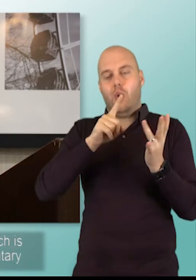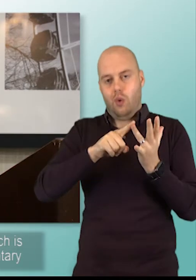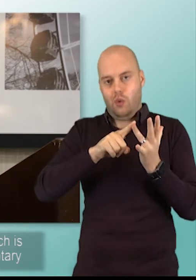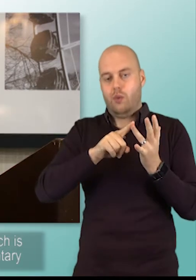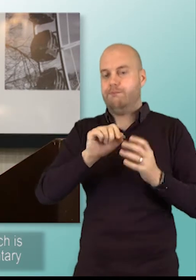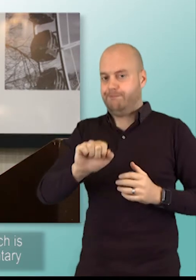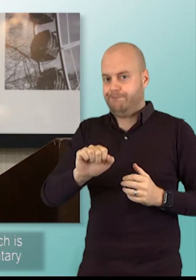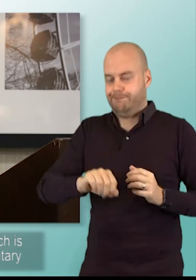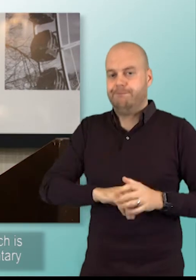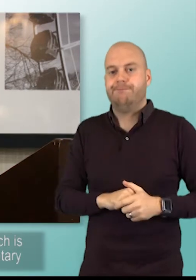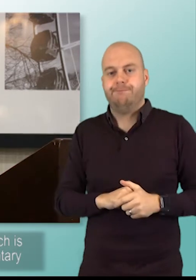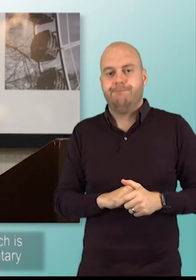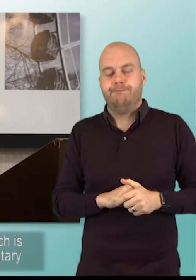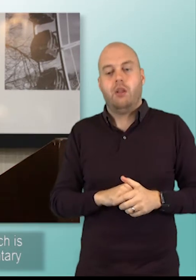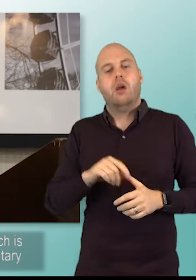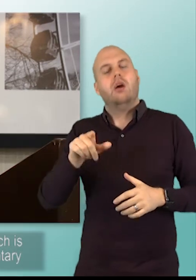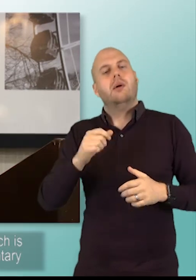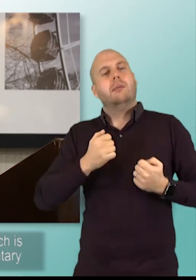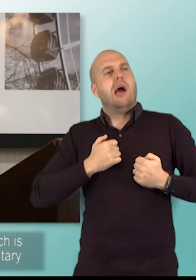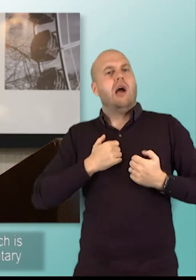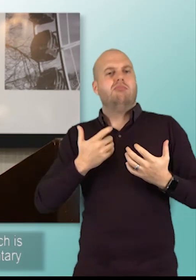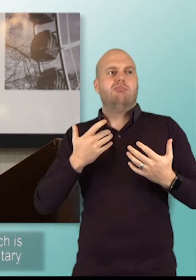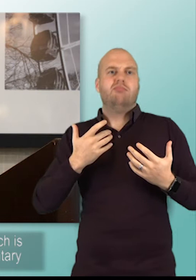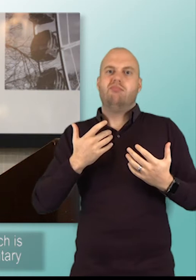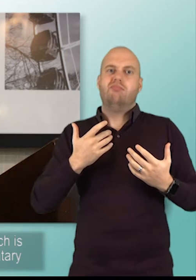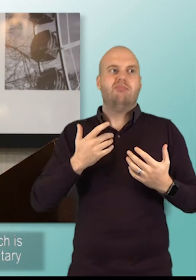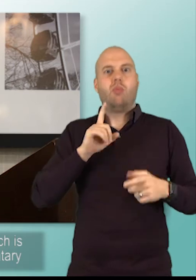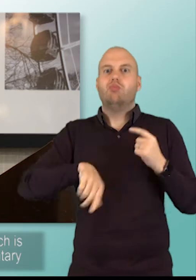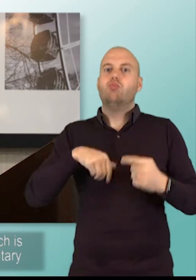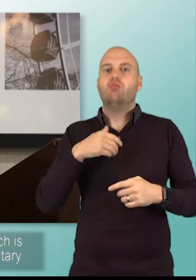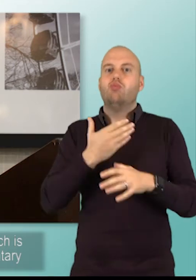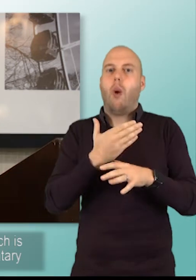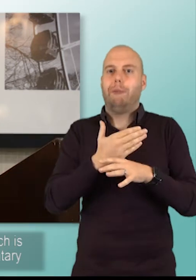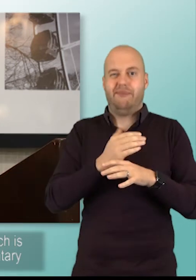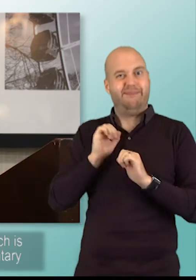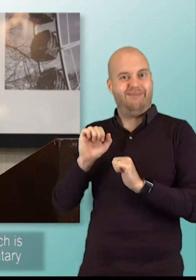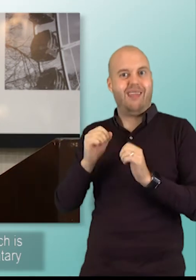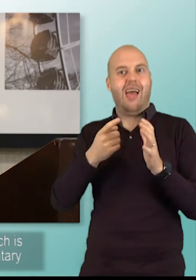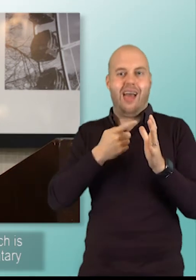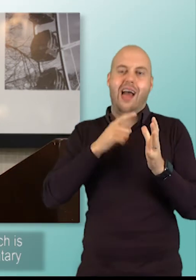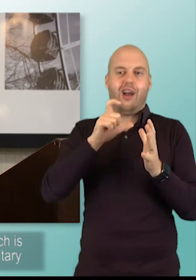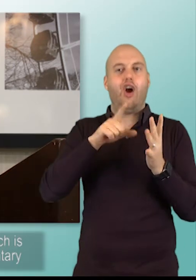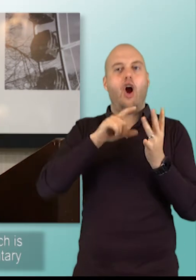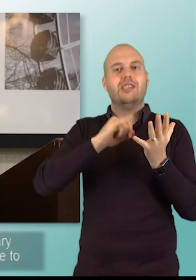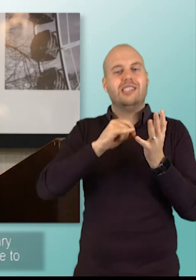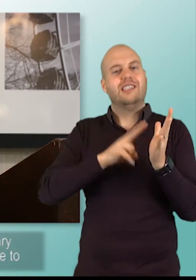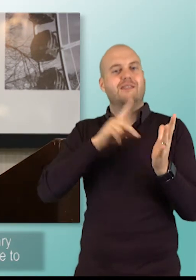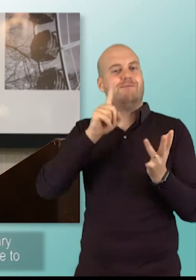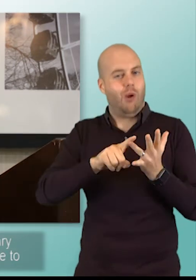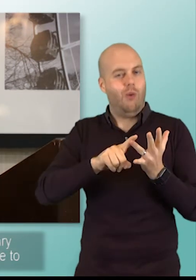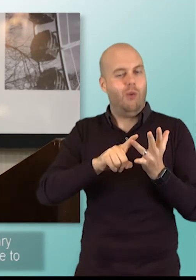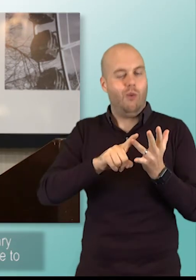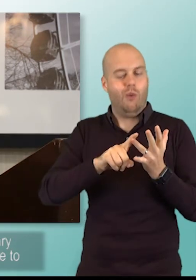2014. My day job is also as chief exec of ACOSFO, which is the Association of Chief Officers of Scottish